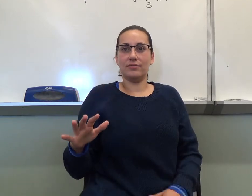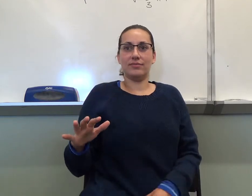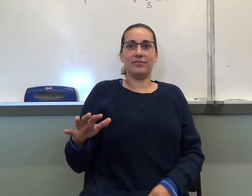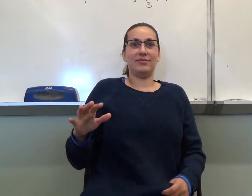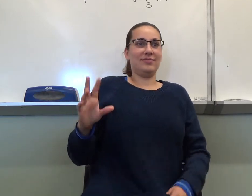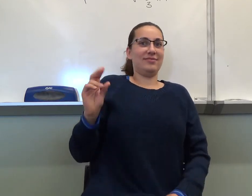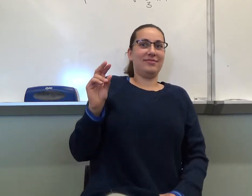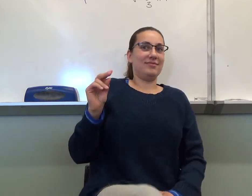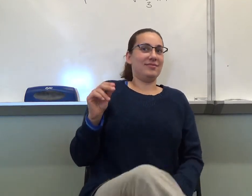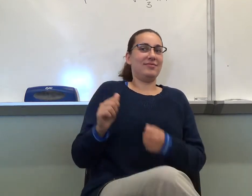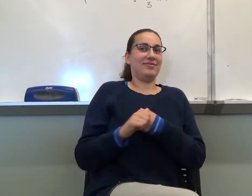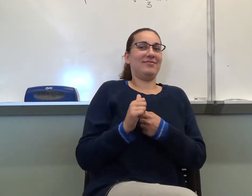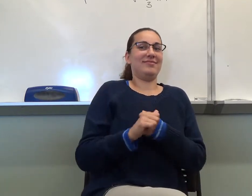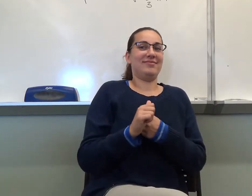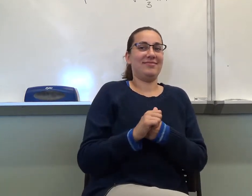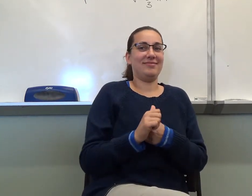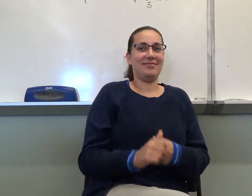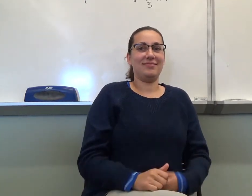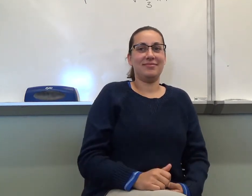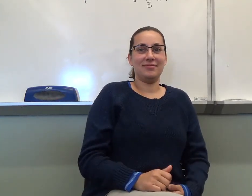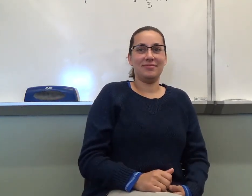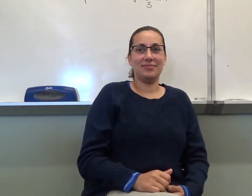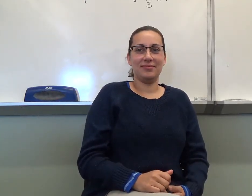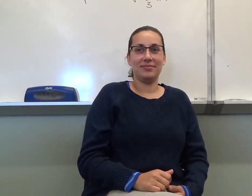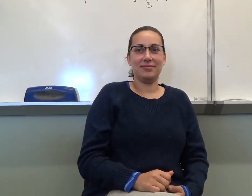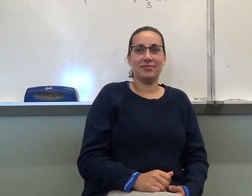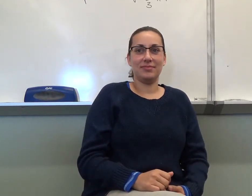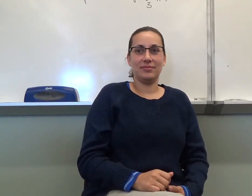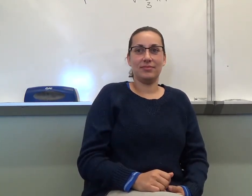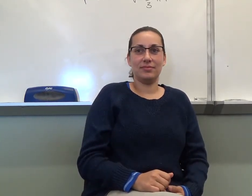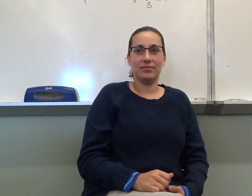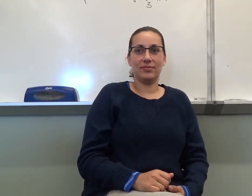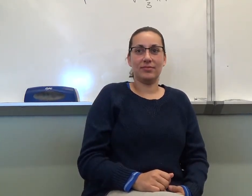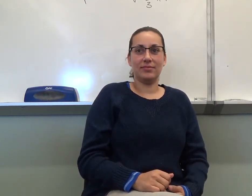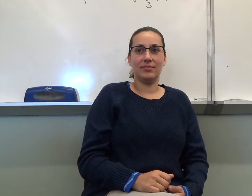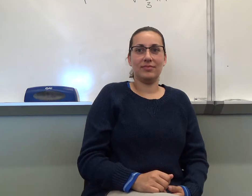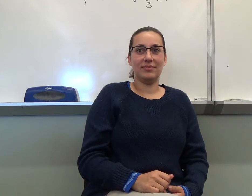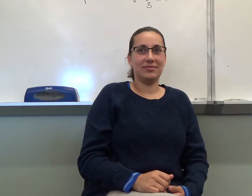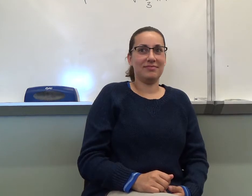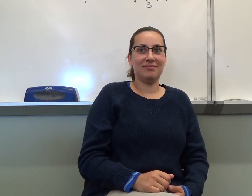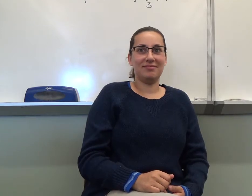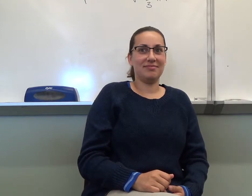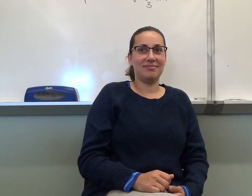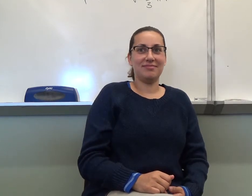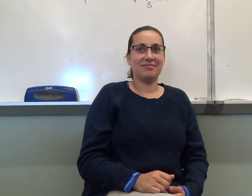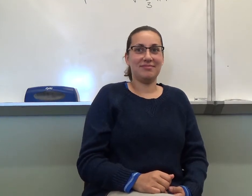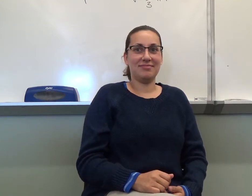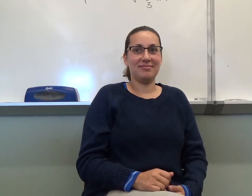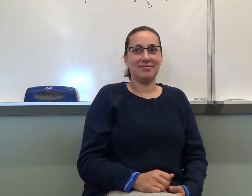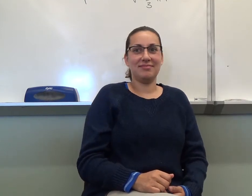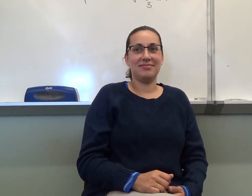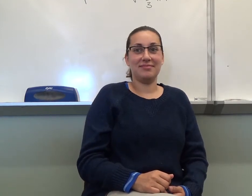for Hugo. And I'm going to skip over to the cost column now. The cost for Katrina was